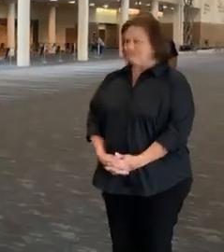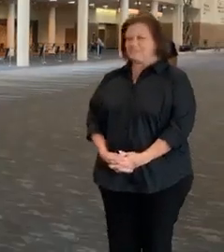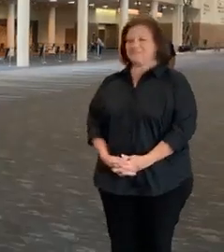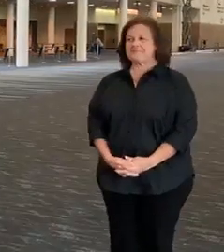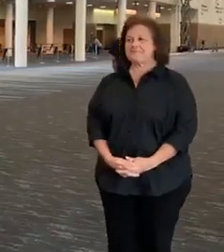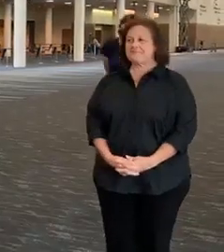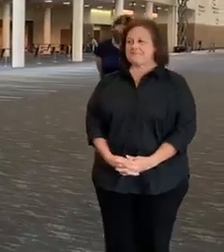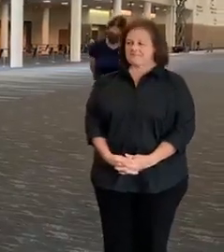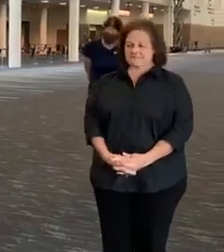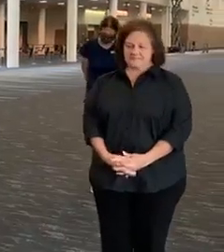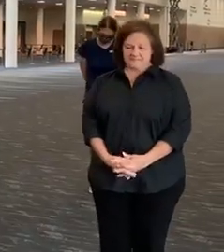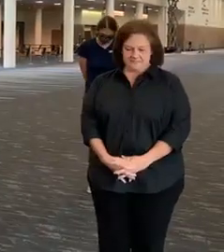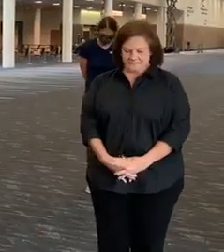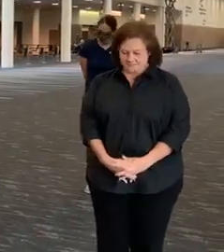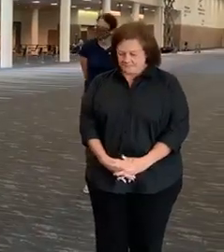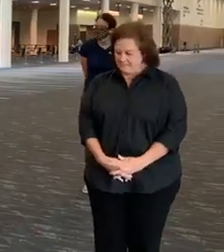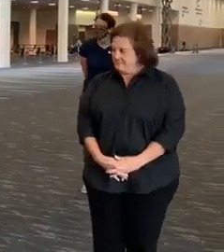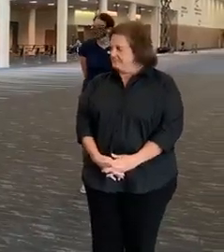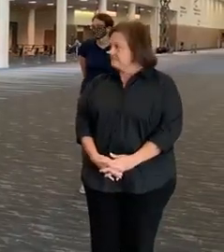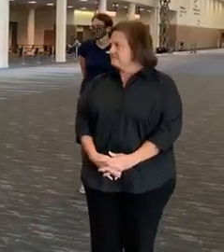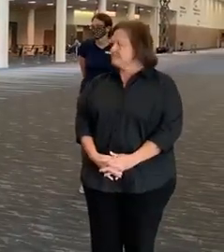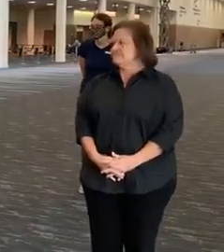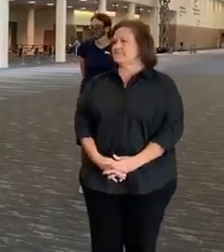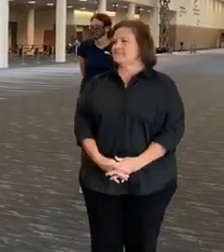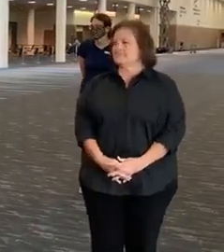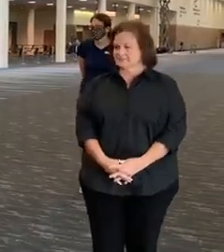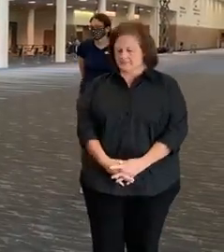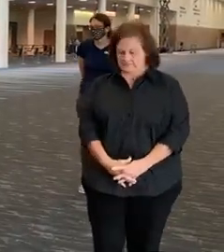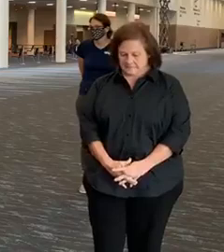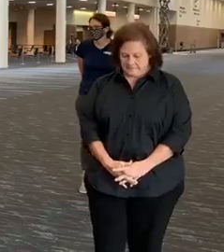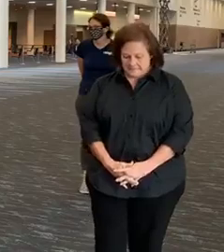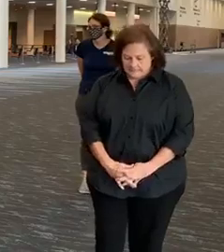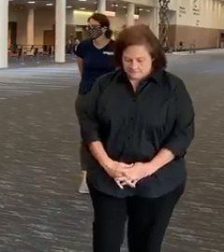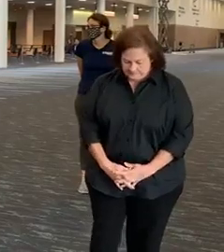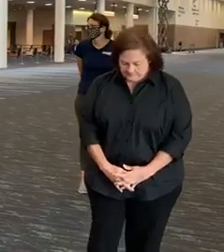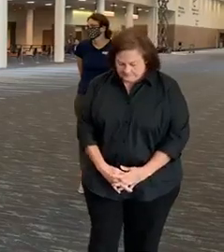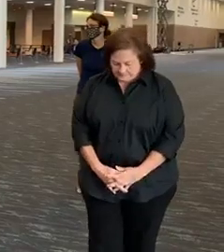How are you? Yes, ma'am.